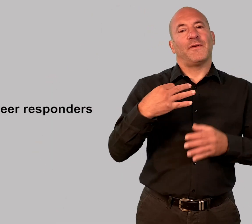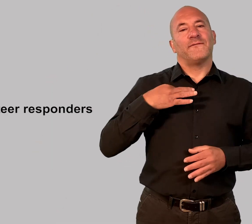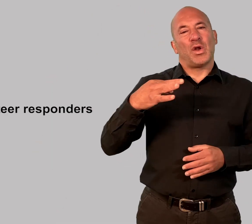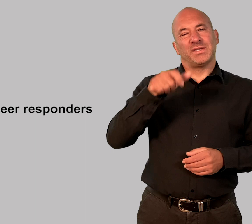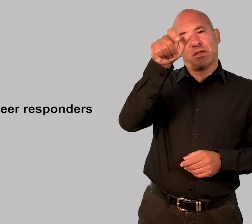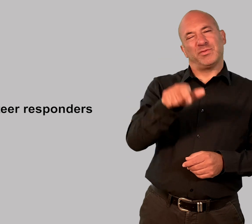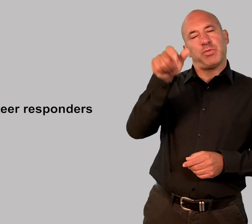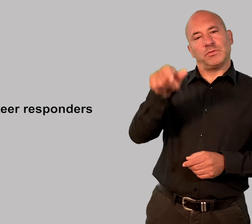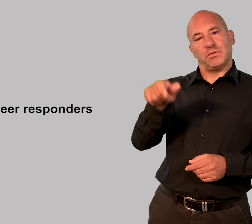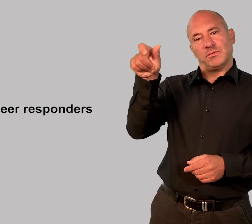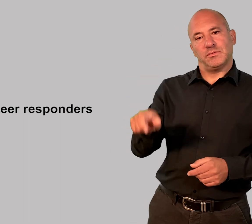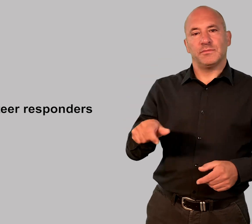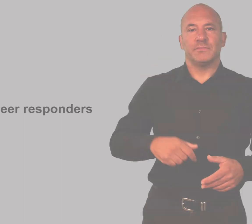NHS Volunteer Responders.